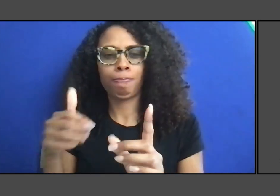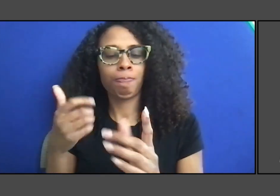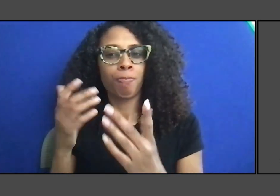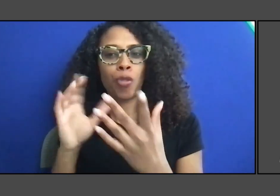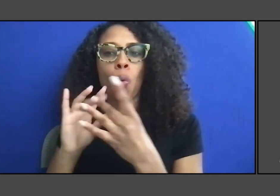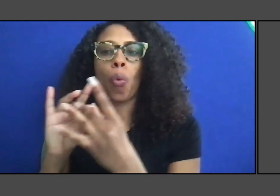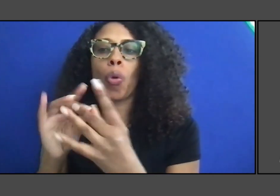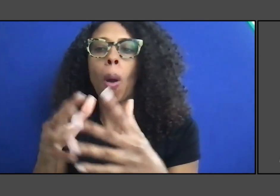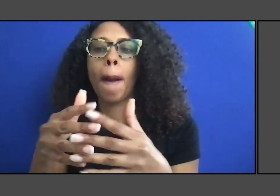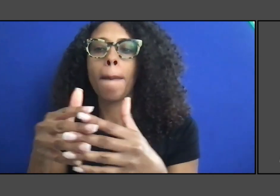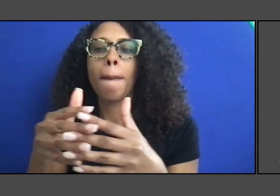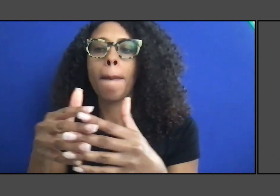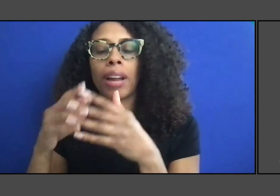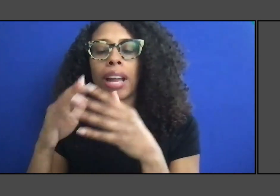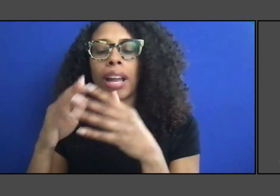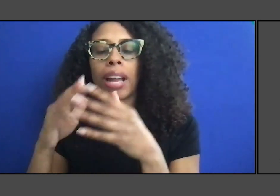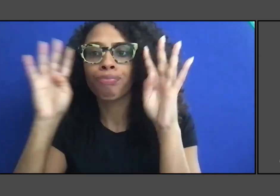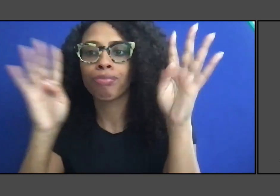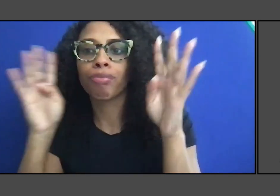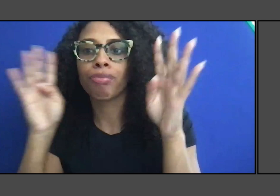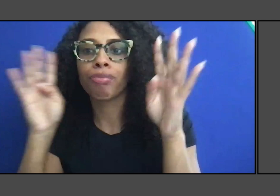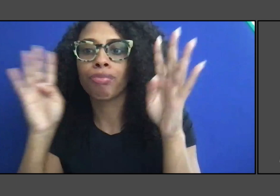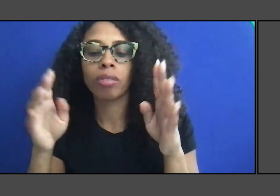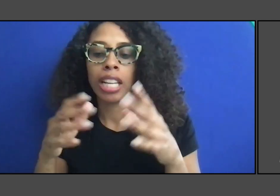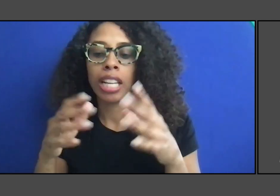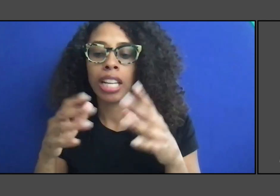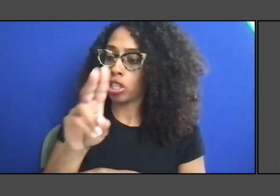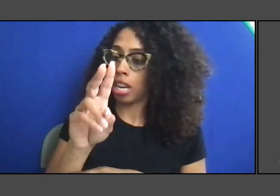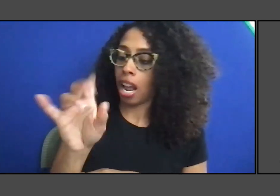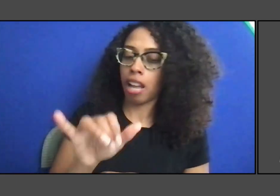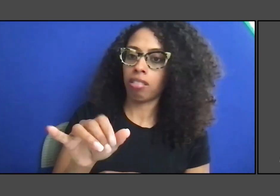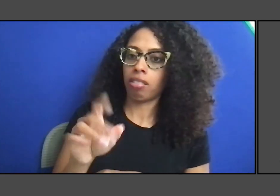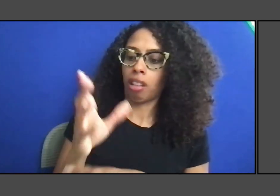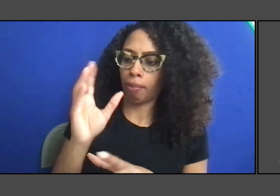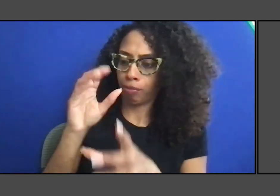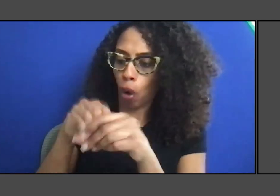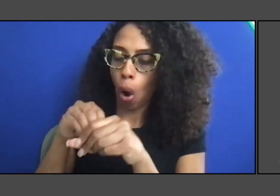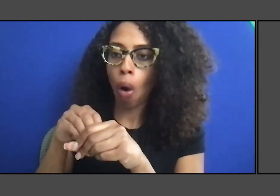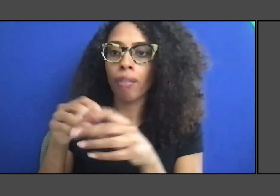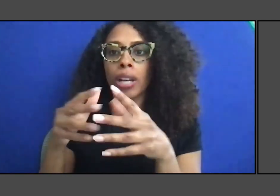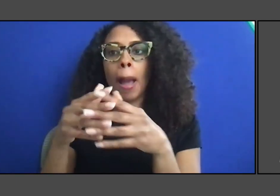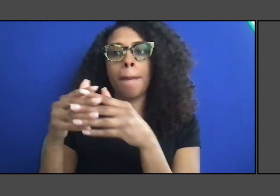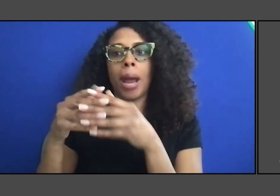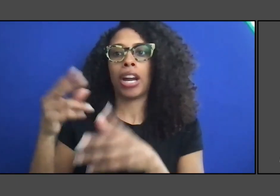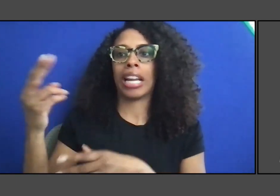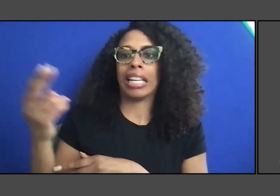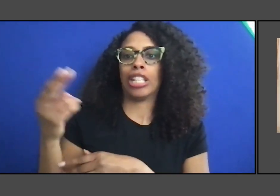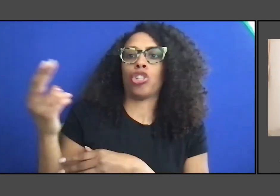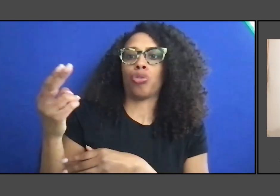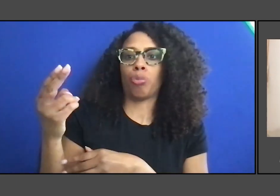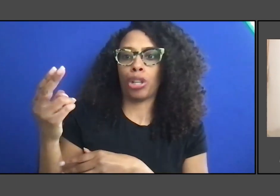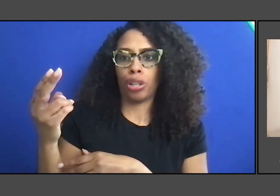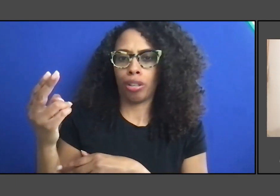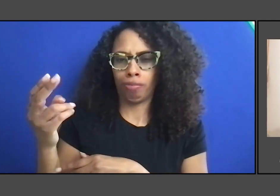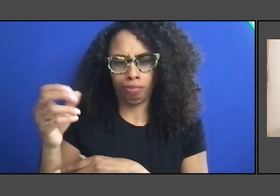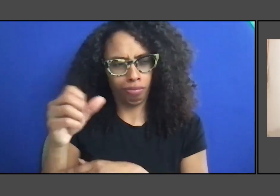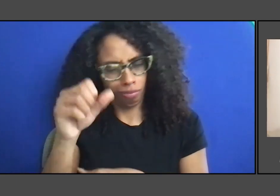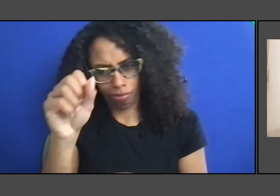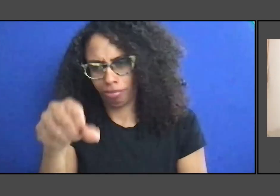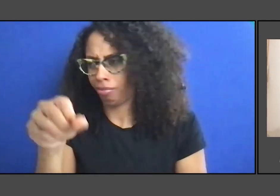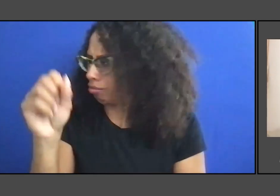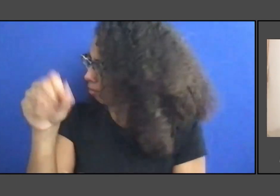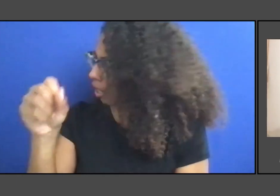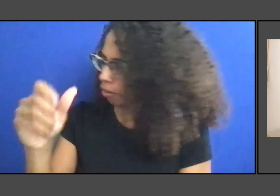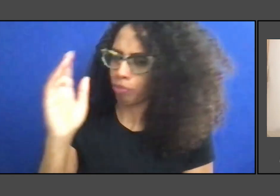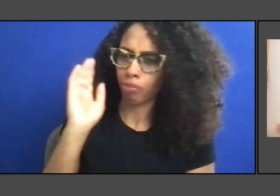as part of American history and American cultural history writ large? Certainly. I mean, it's a art form